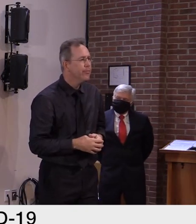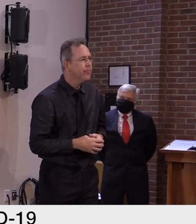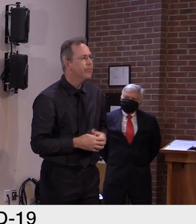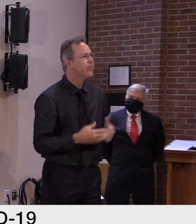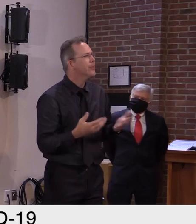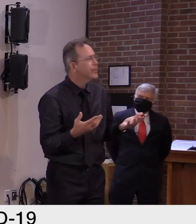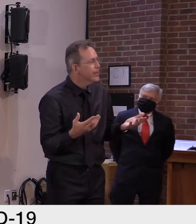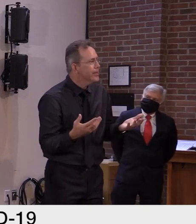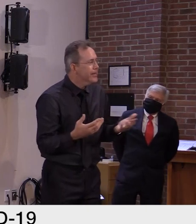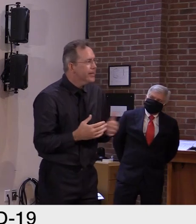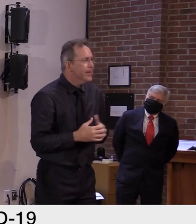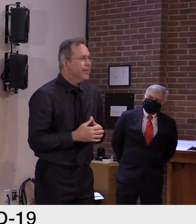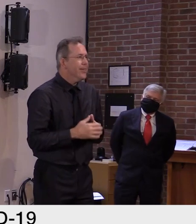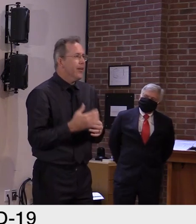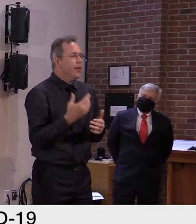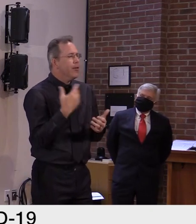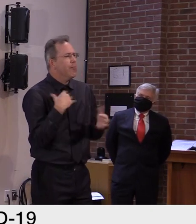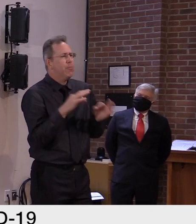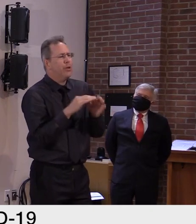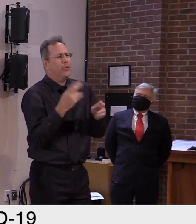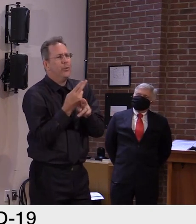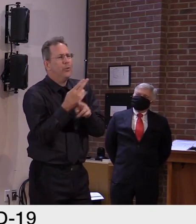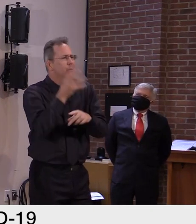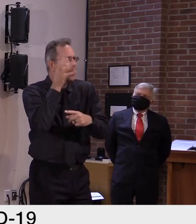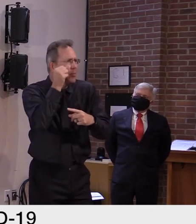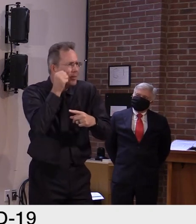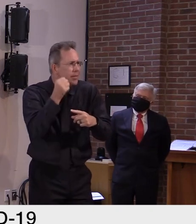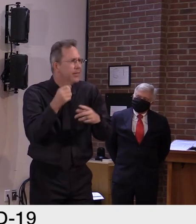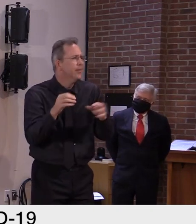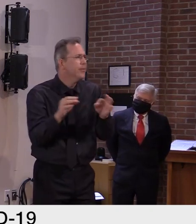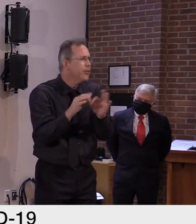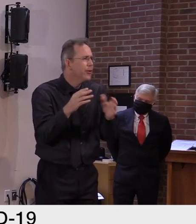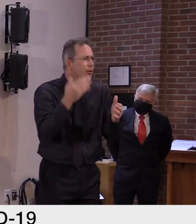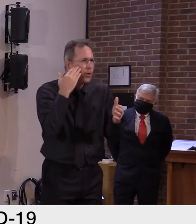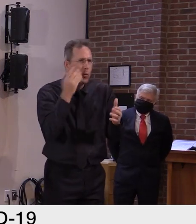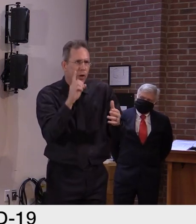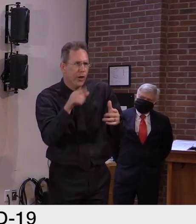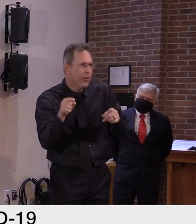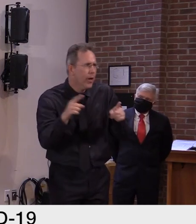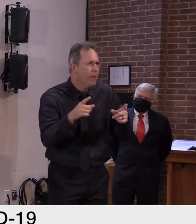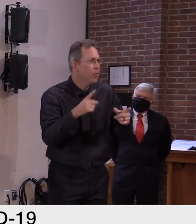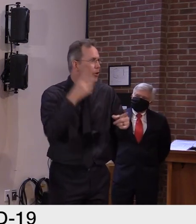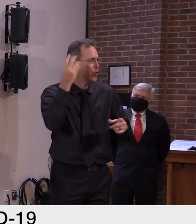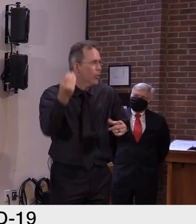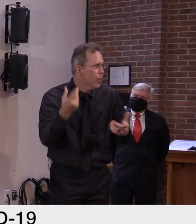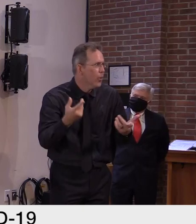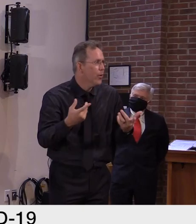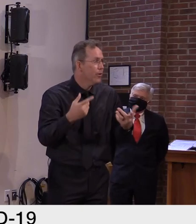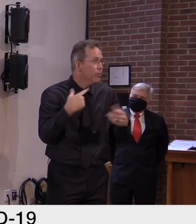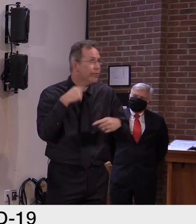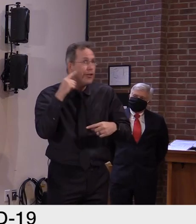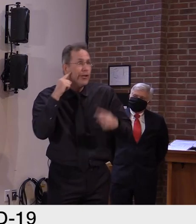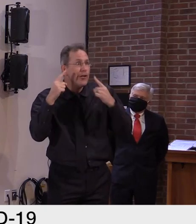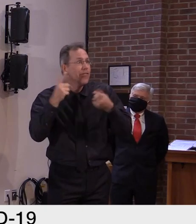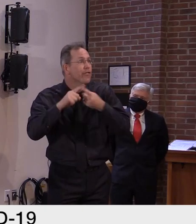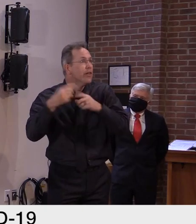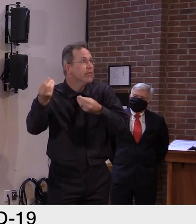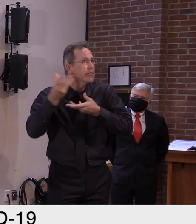practical about this. Not everybody's going to hear this, but if they're listening to it right now and they want to